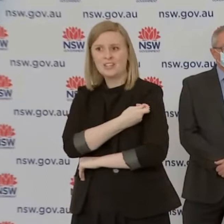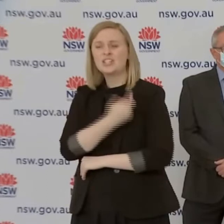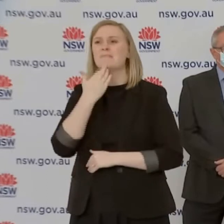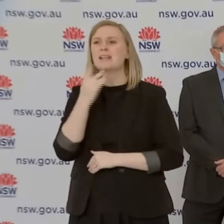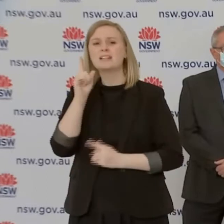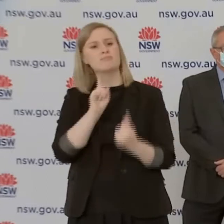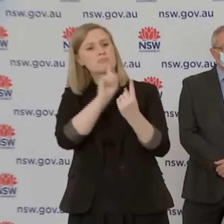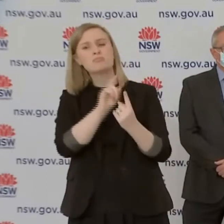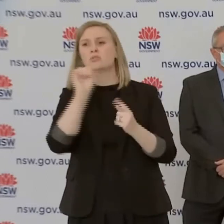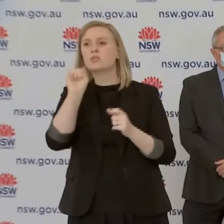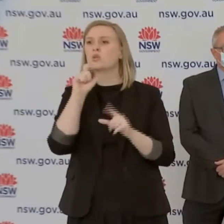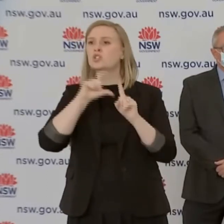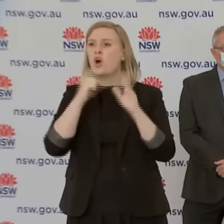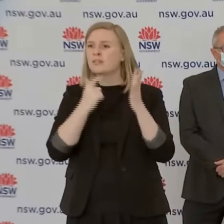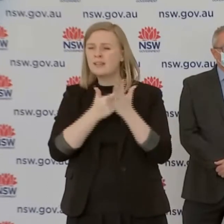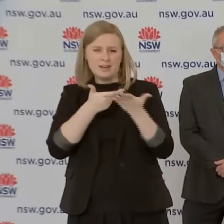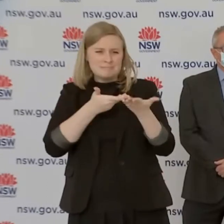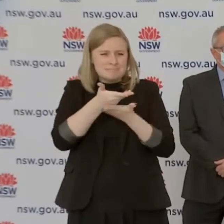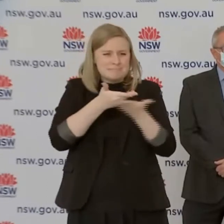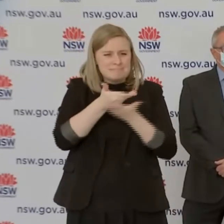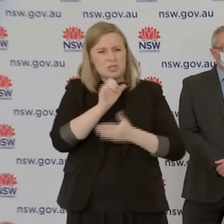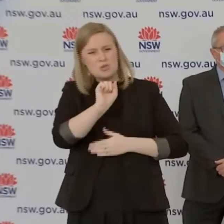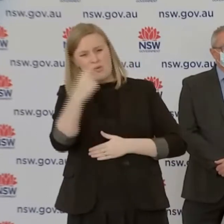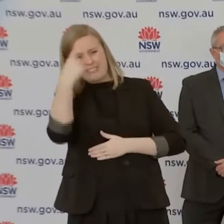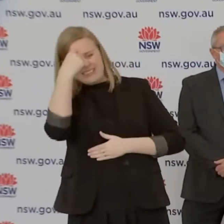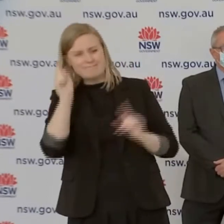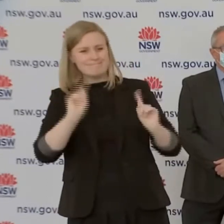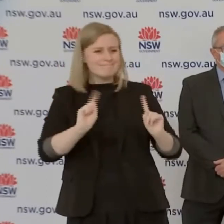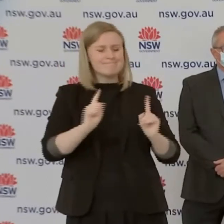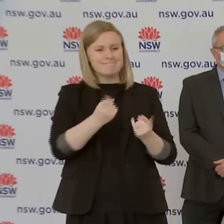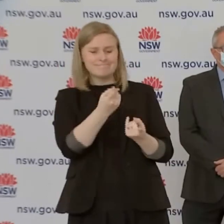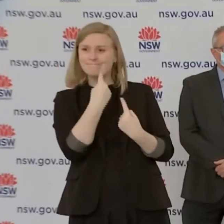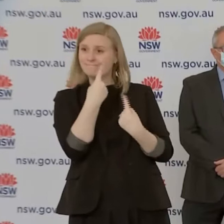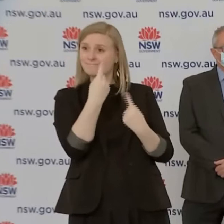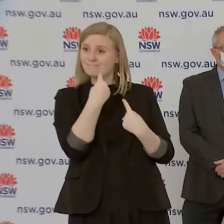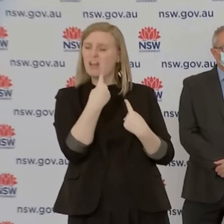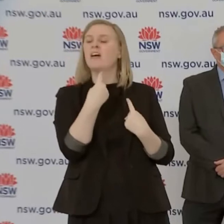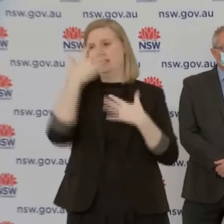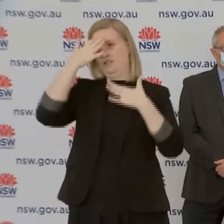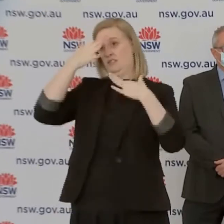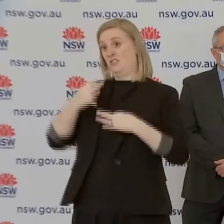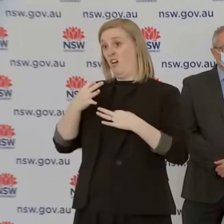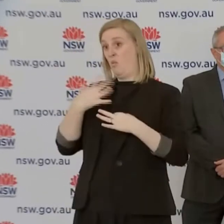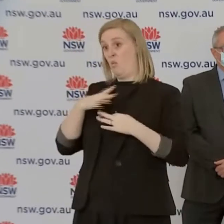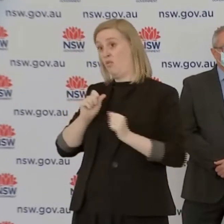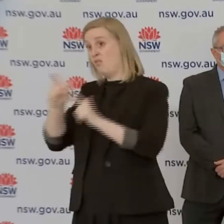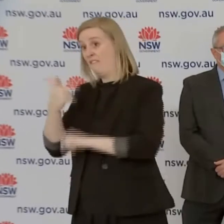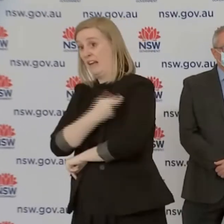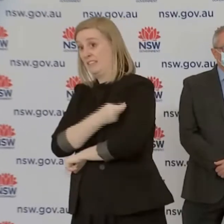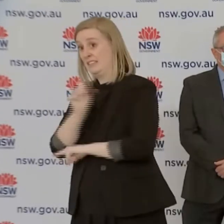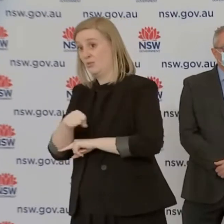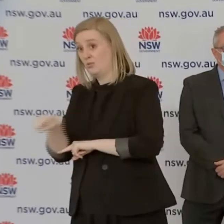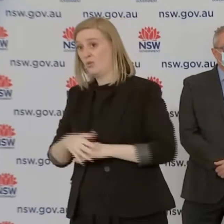your immunisation provider. Immunisation access is increasing, particularly in southwestern and western Sydney, and it